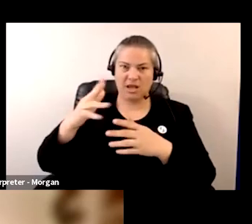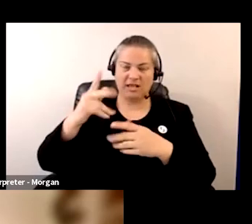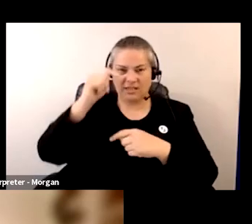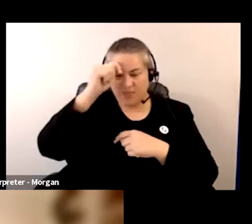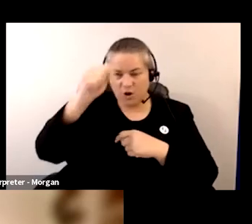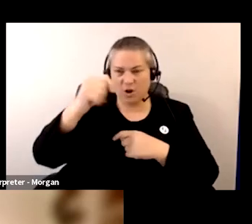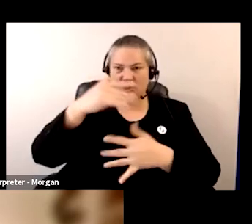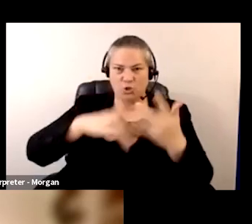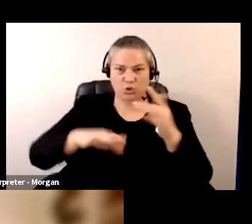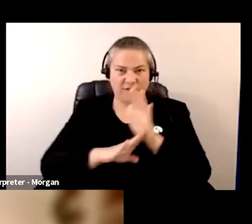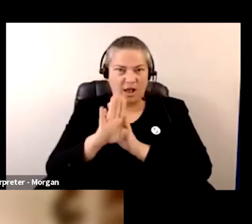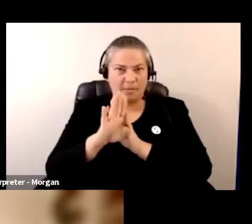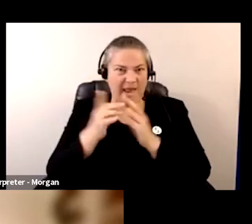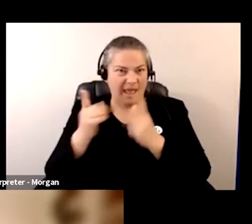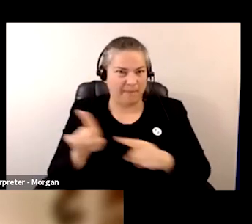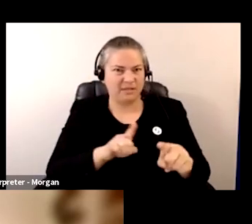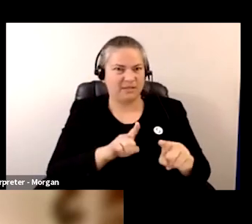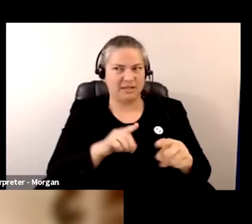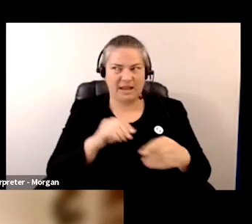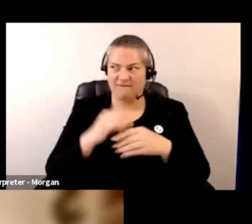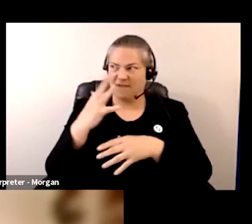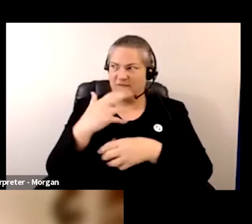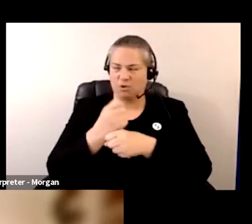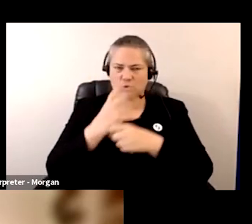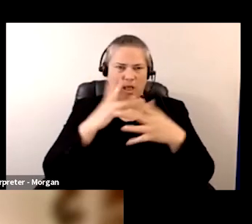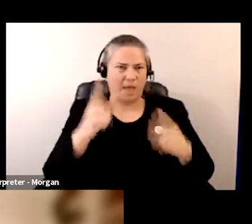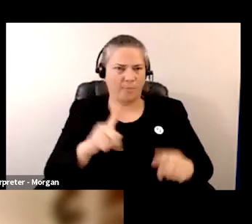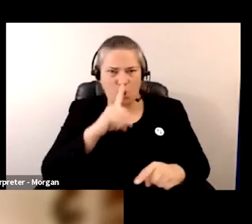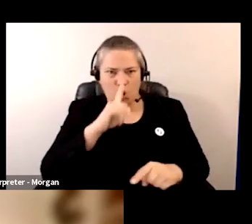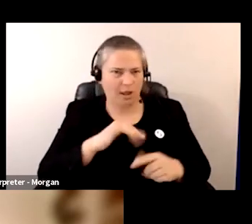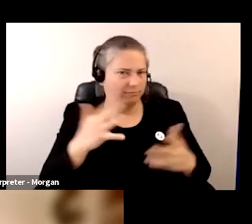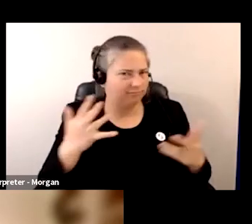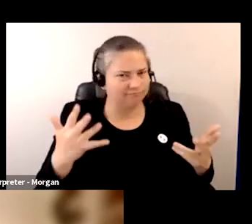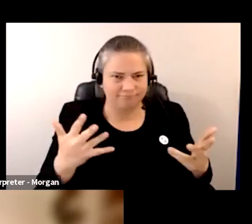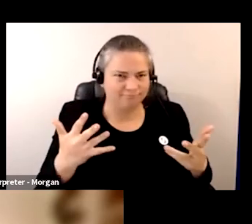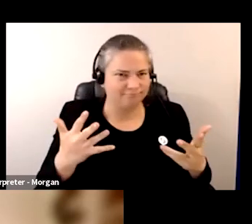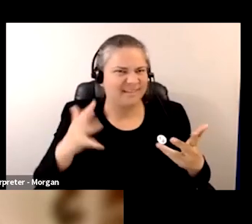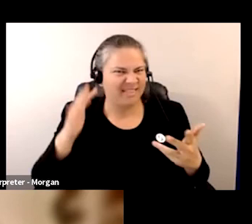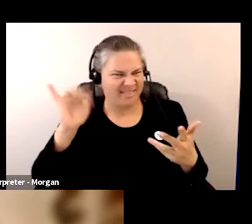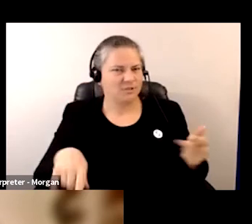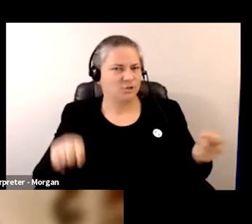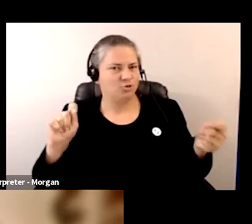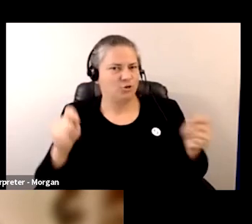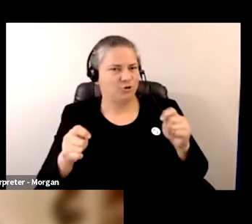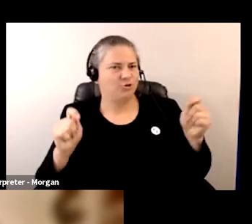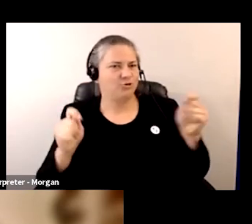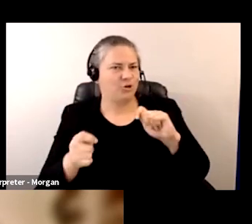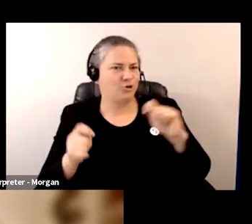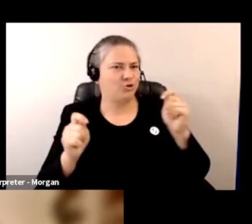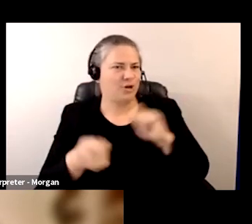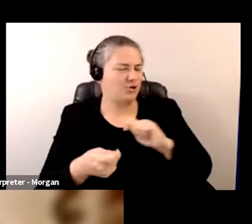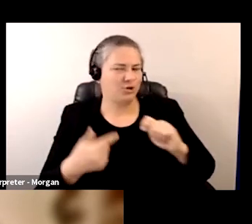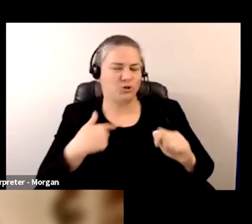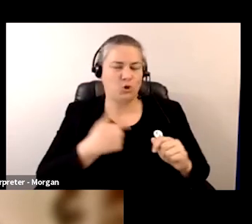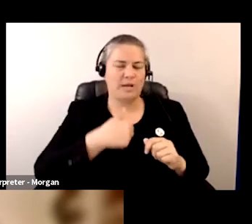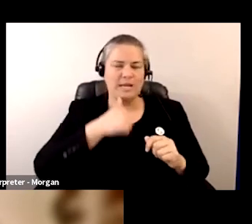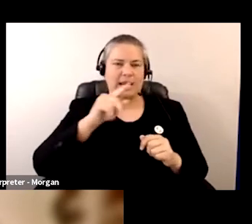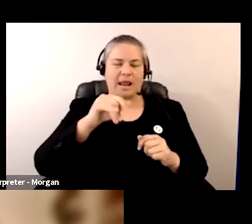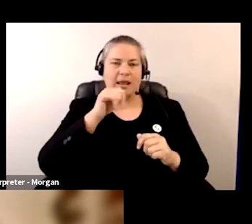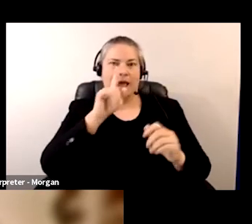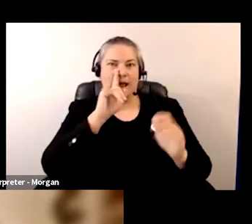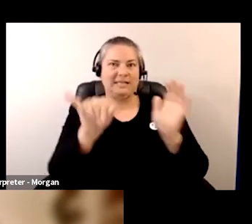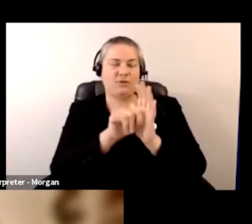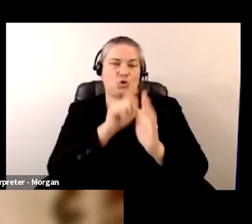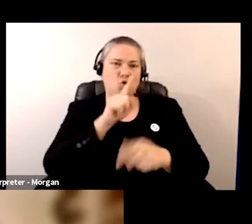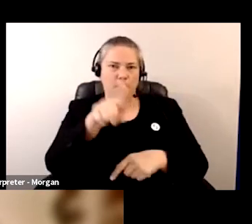occurs, are going to be in 5 years, right? Those things are actively changing. So we did not identify this as you need to include